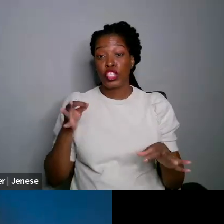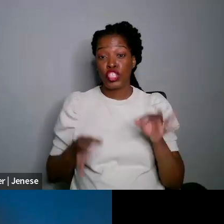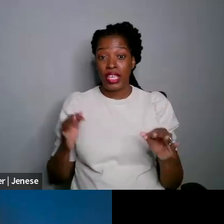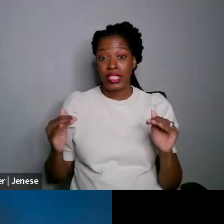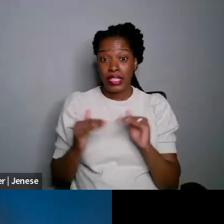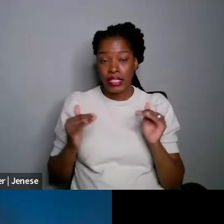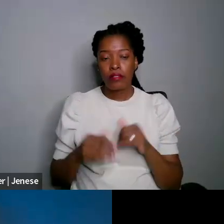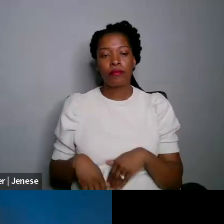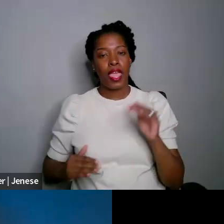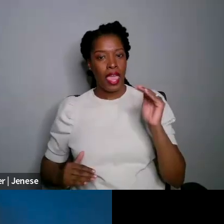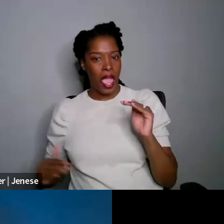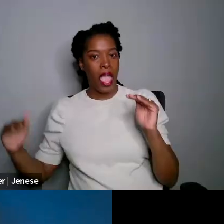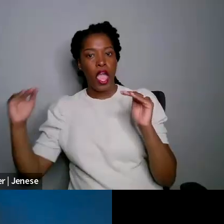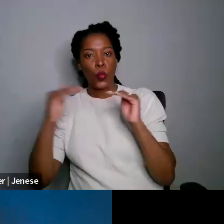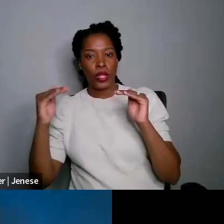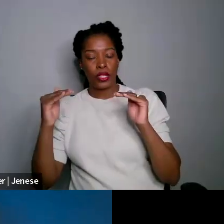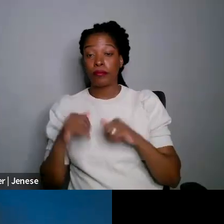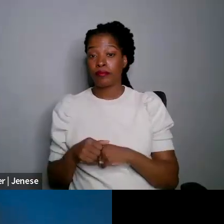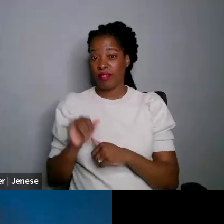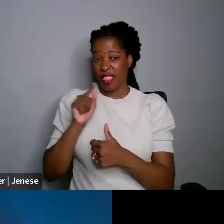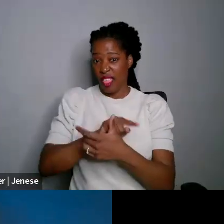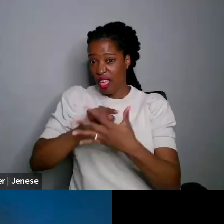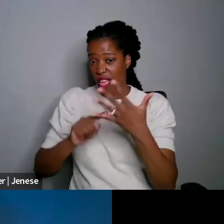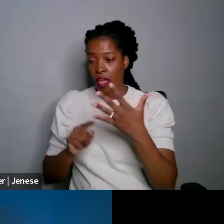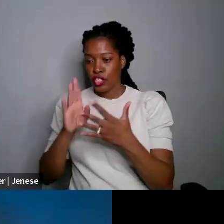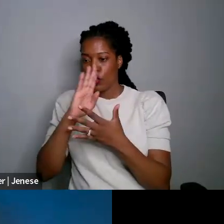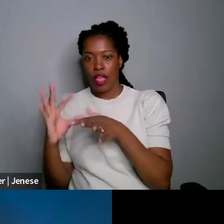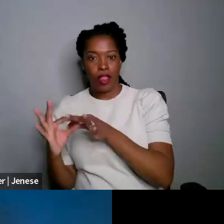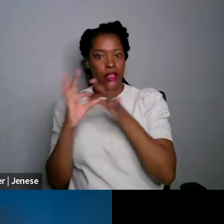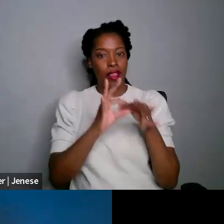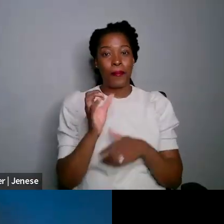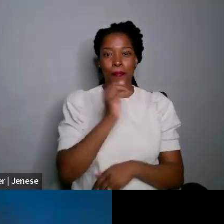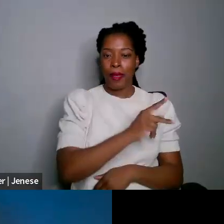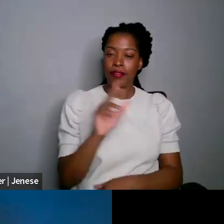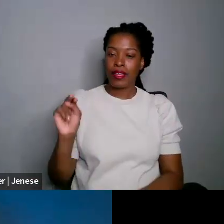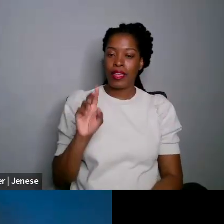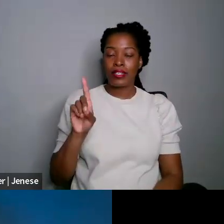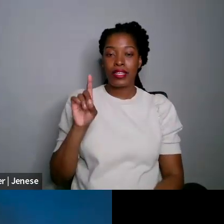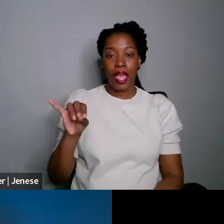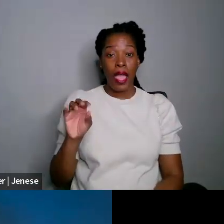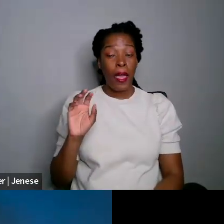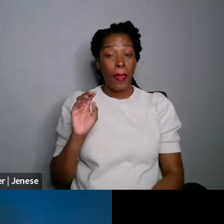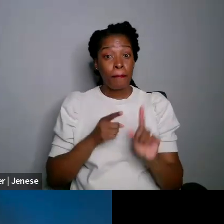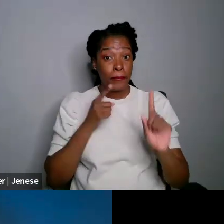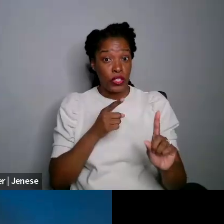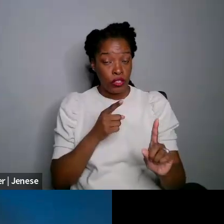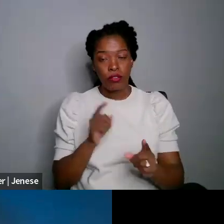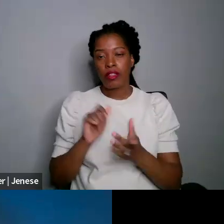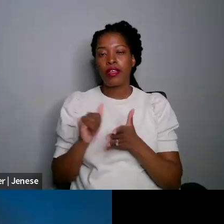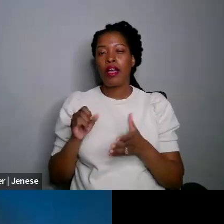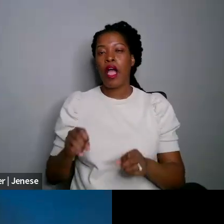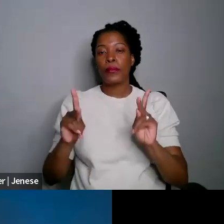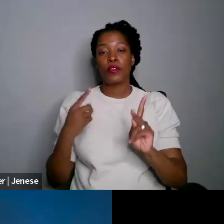directly ties back to NDI's mission and was an opportunity for us to join the conversation around Digital Inclusion